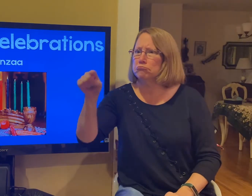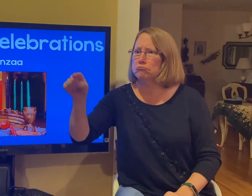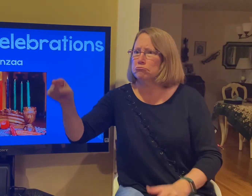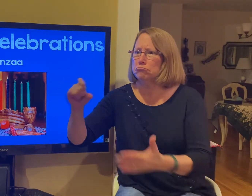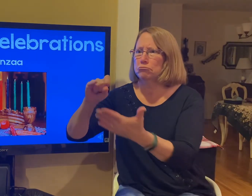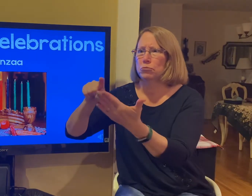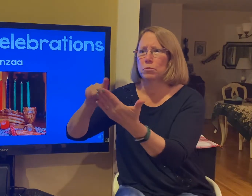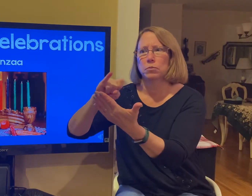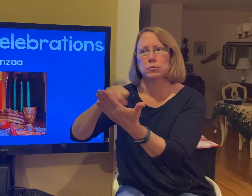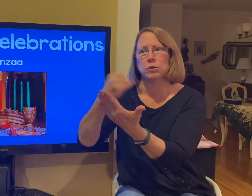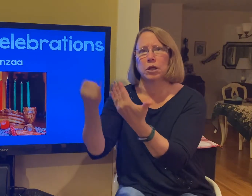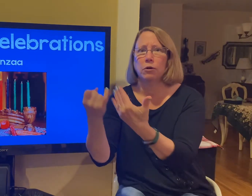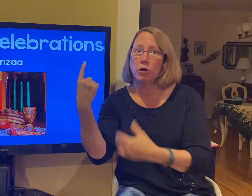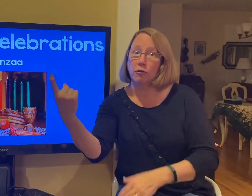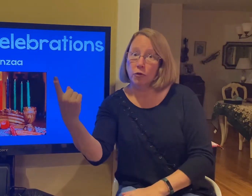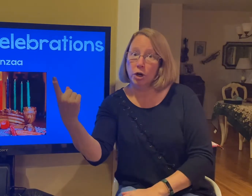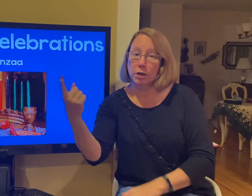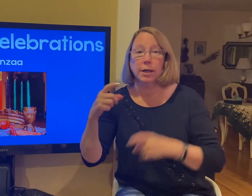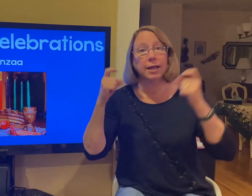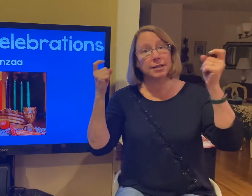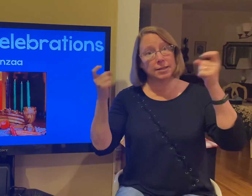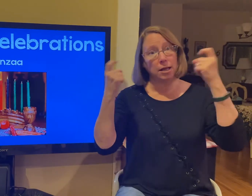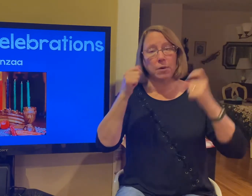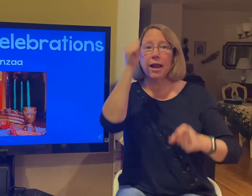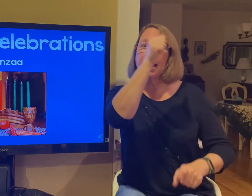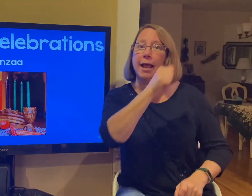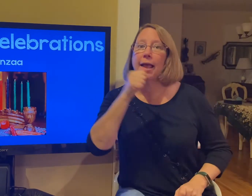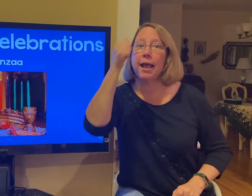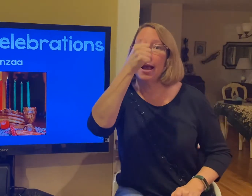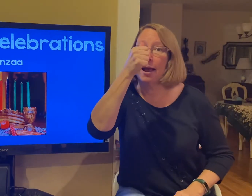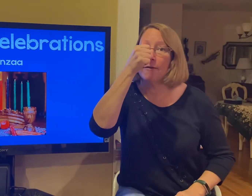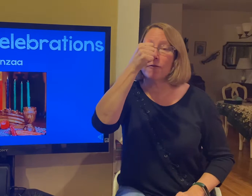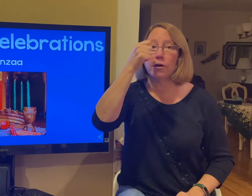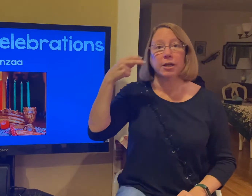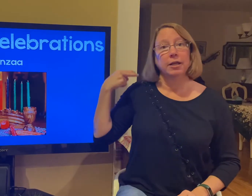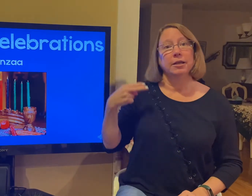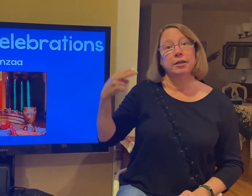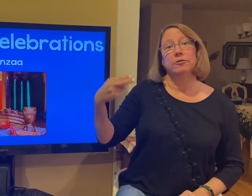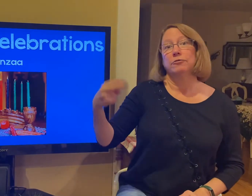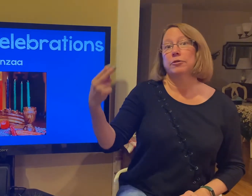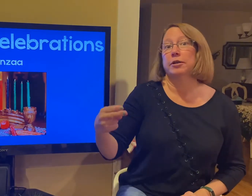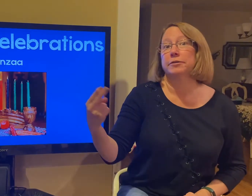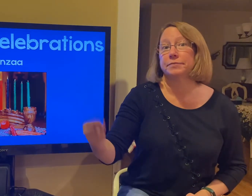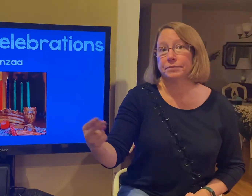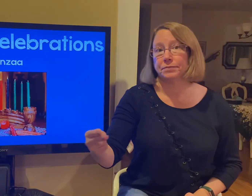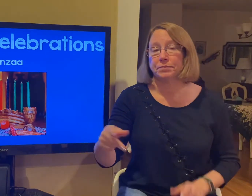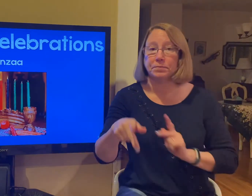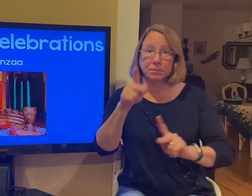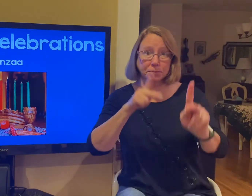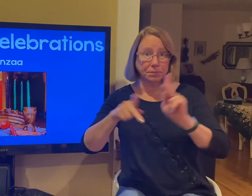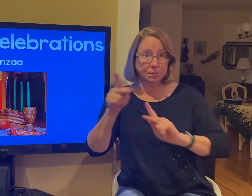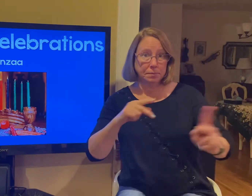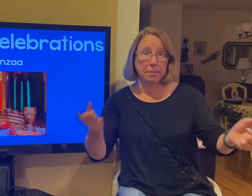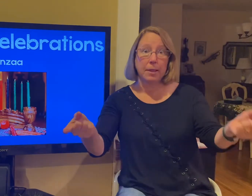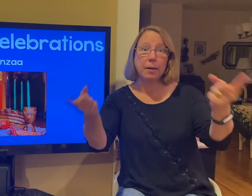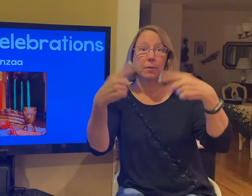It is a holiday to celebrate African heritage, during which participants gather with family and friends